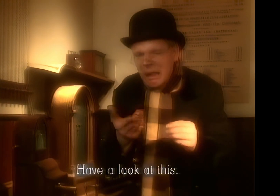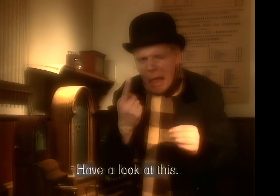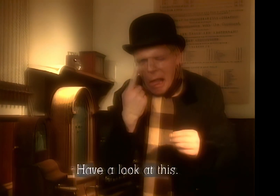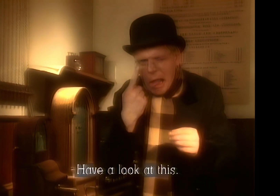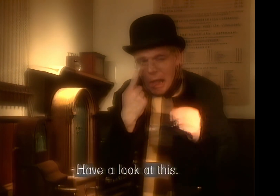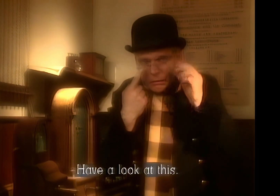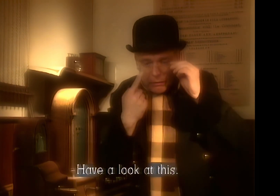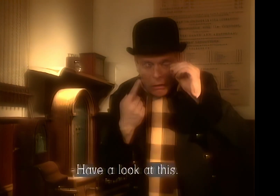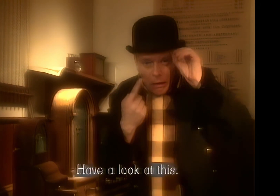Have a look at this.